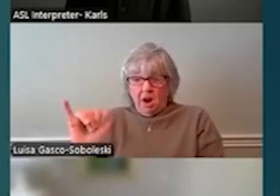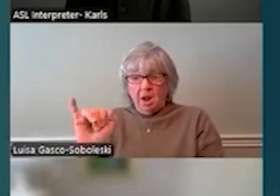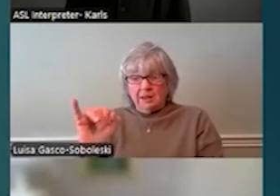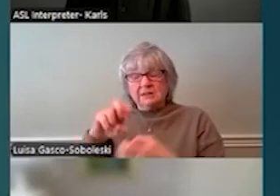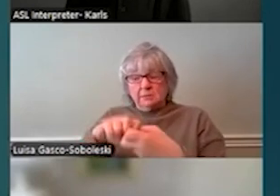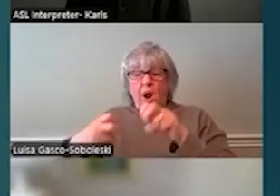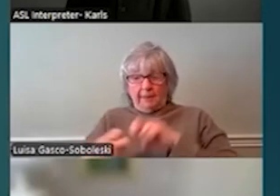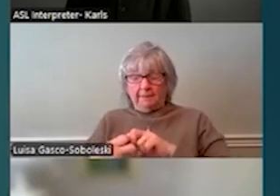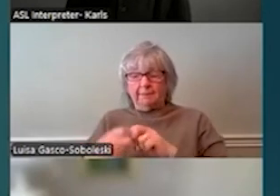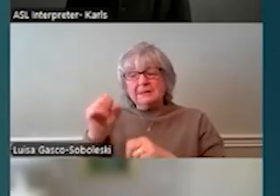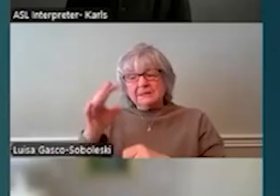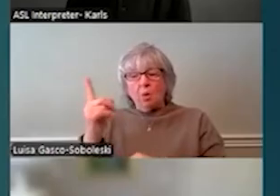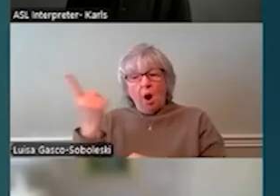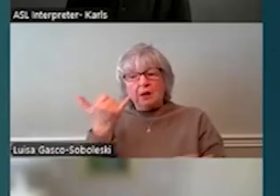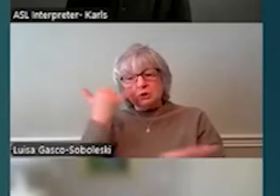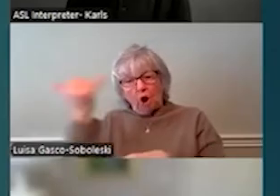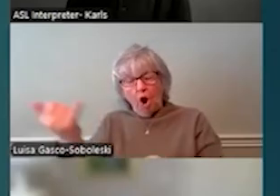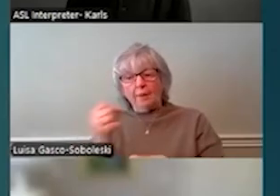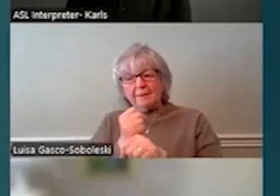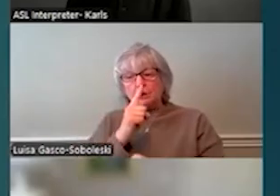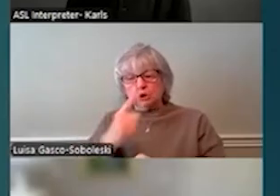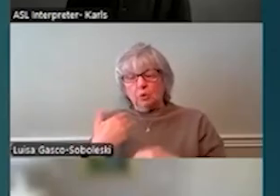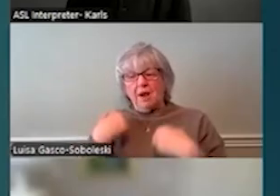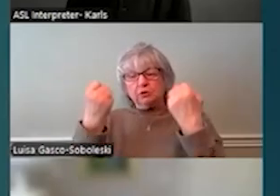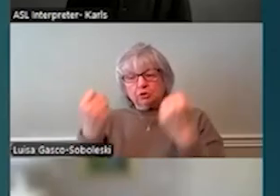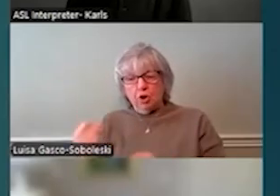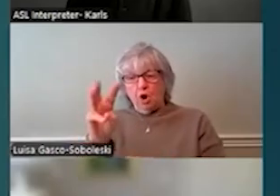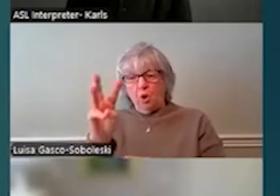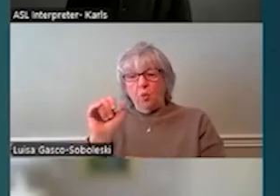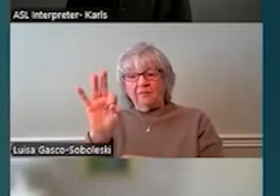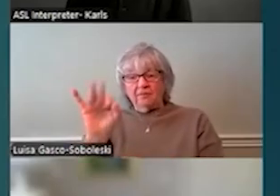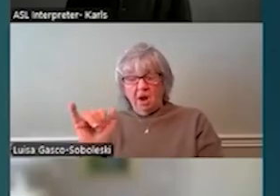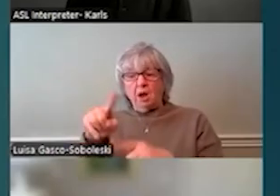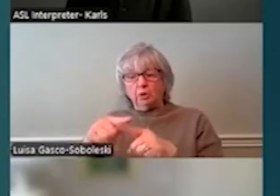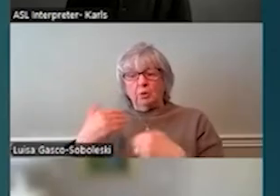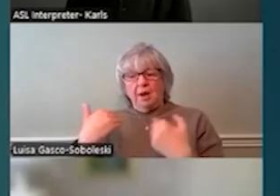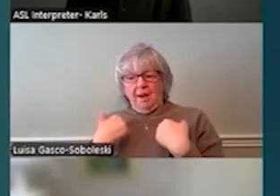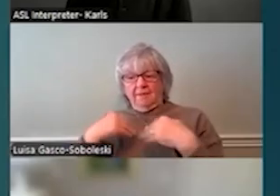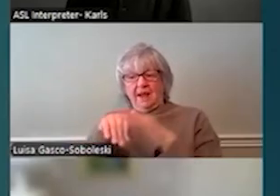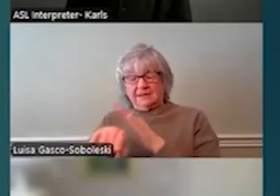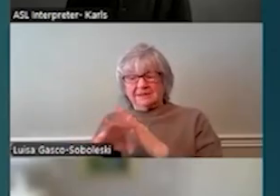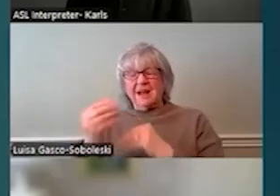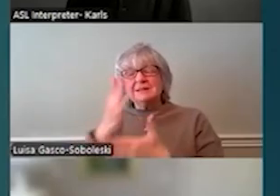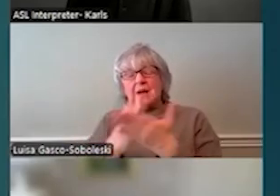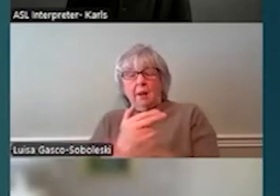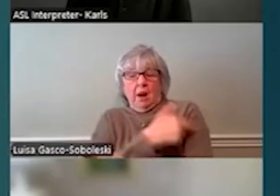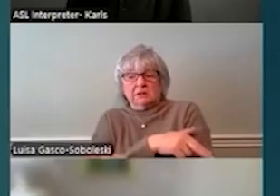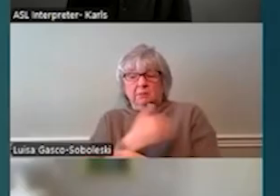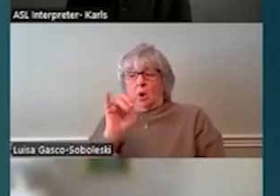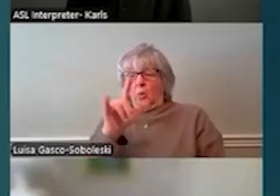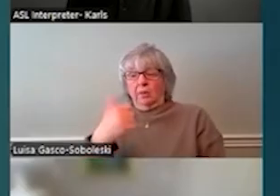The hospital often has weak Wi-Fi, which is a problem. So it's important to always call and make sure they